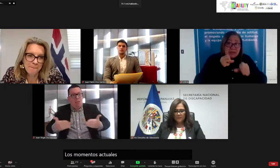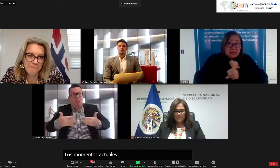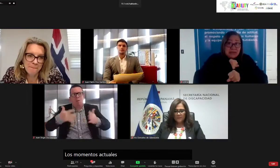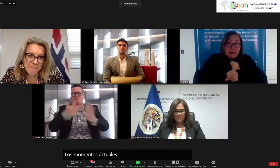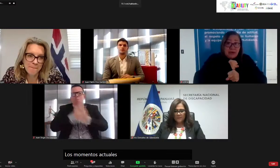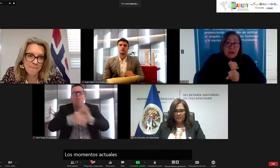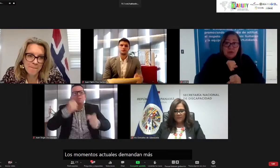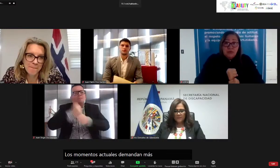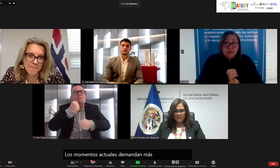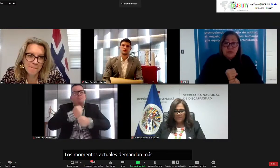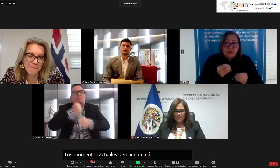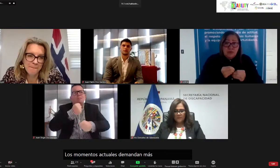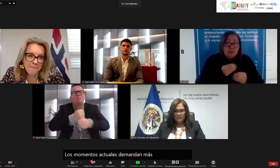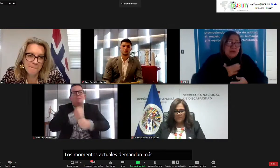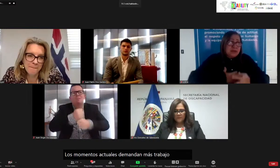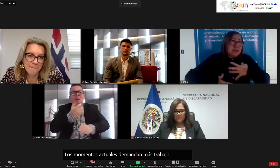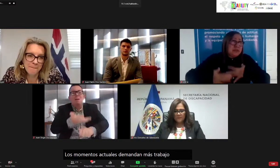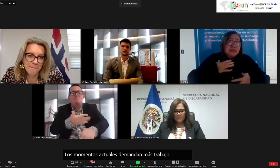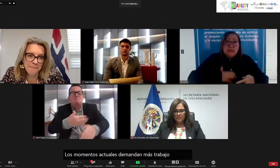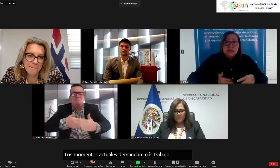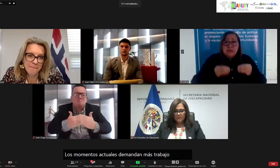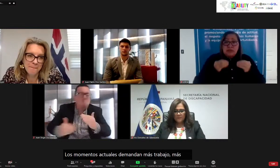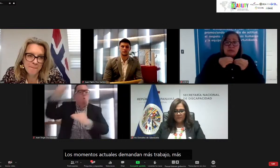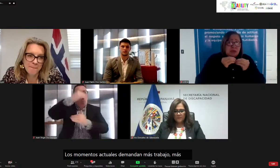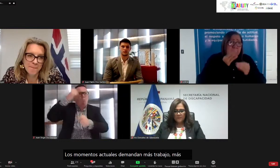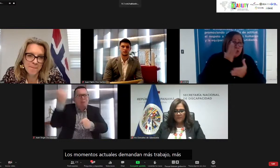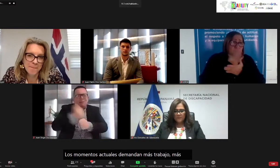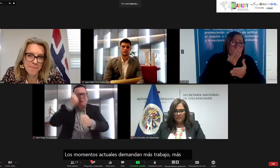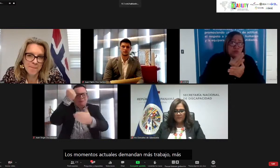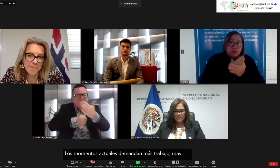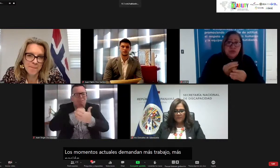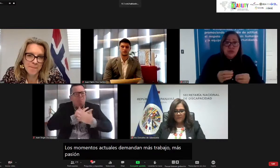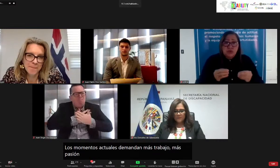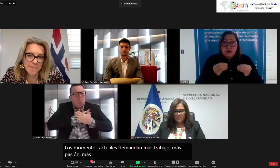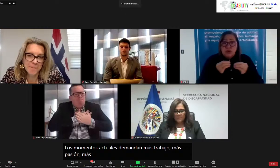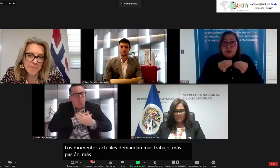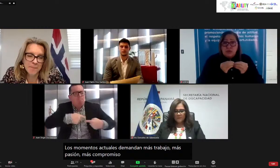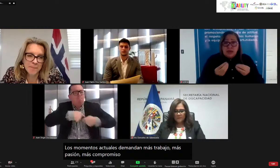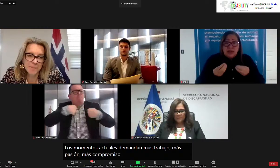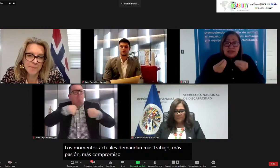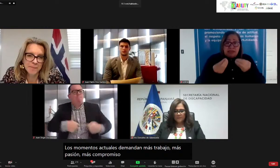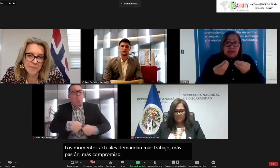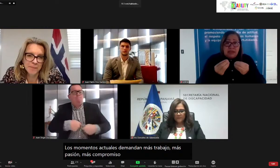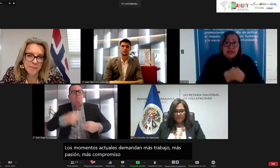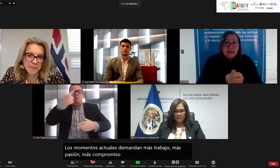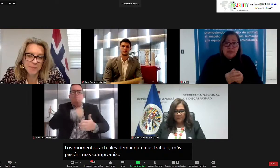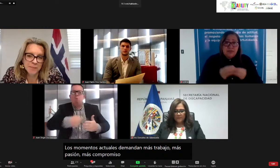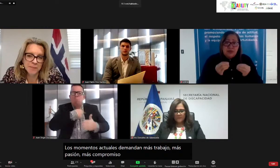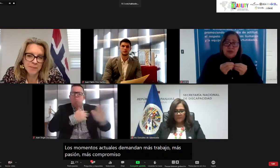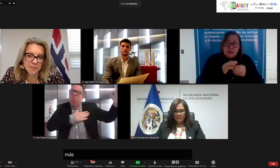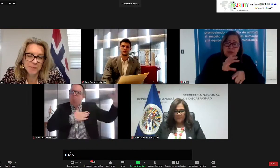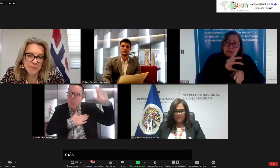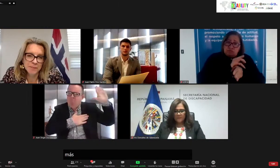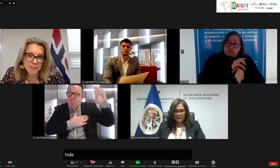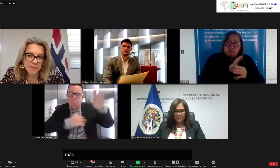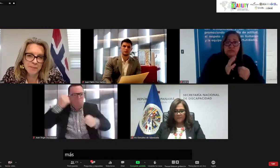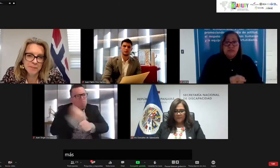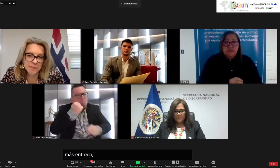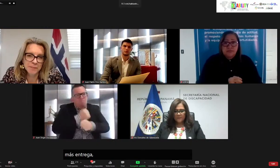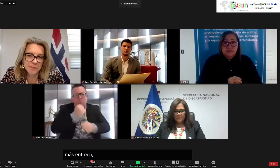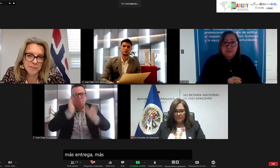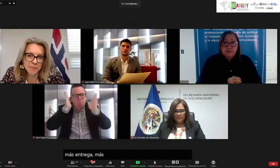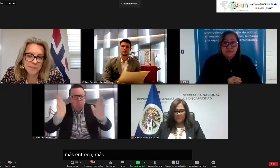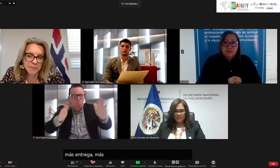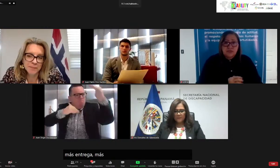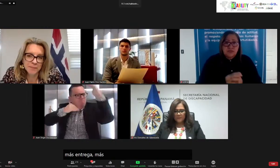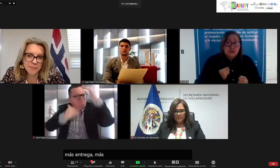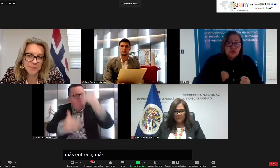demand more work more passion more commitment more humanism